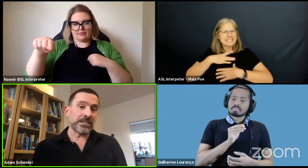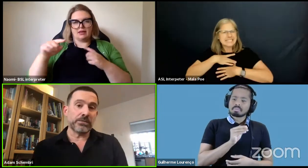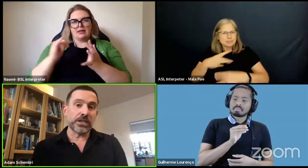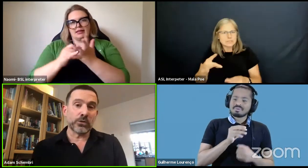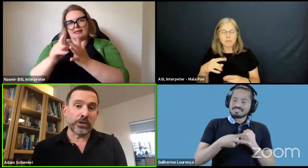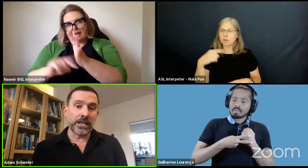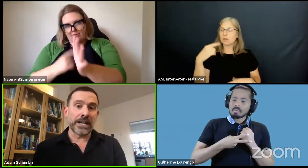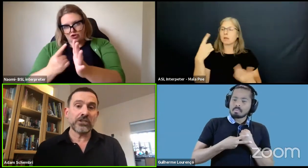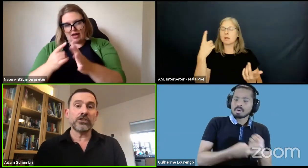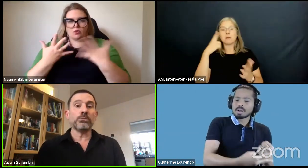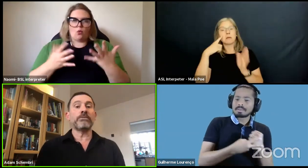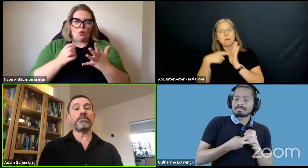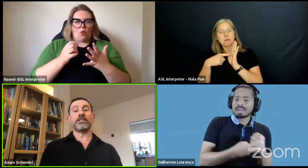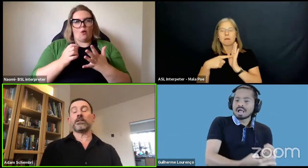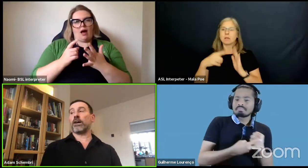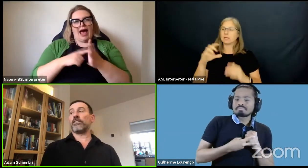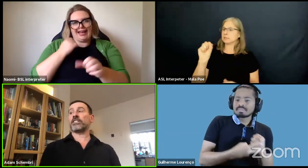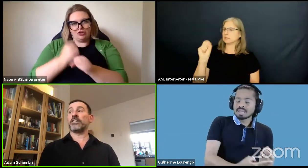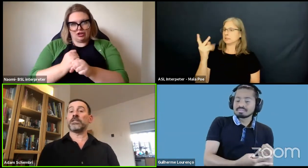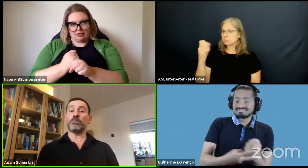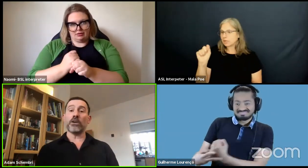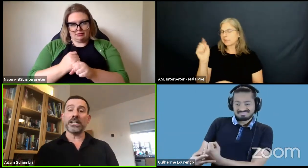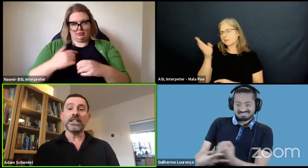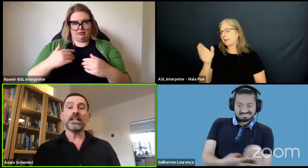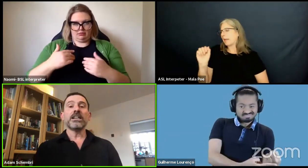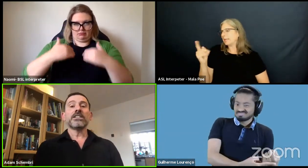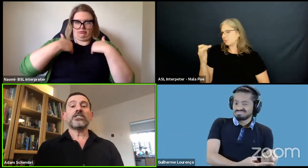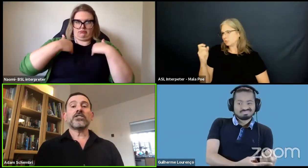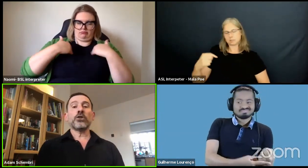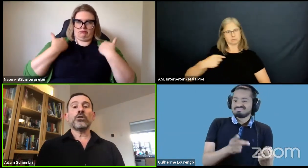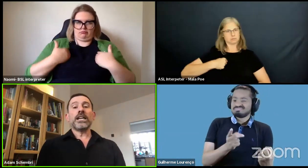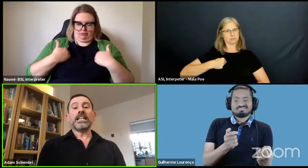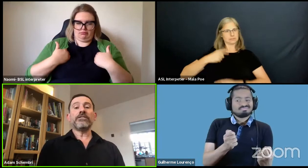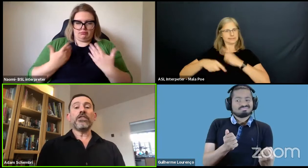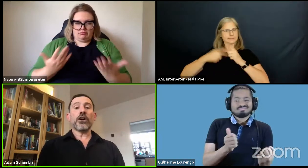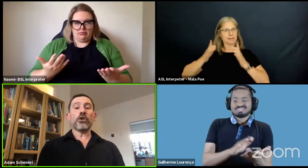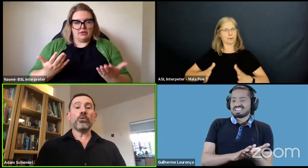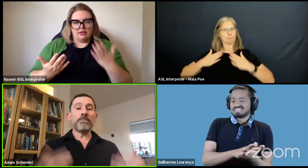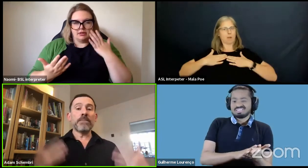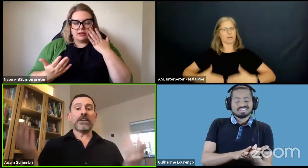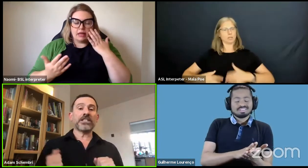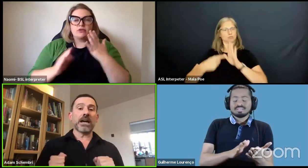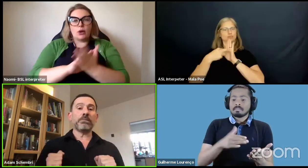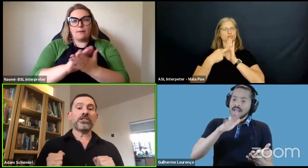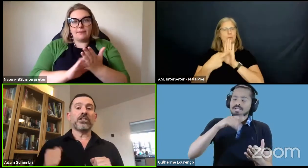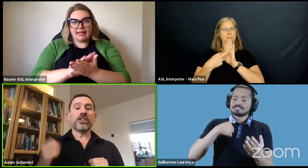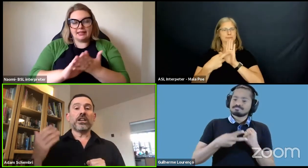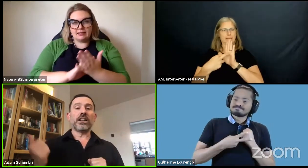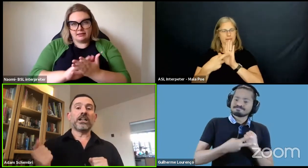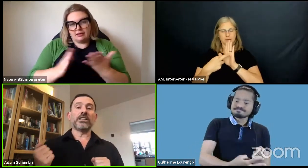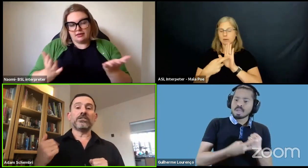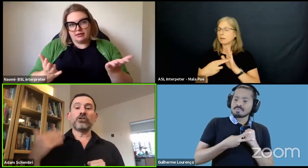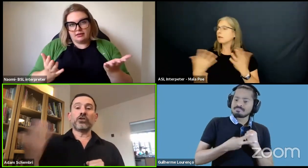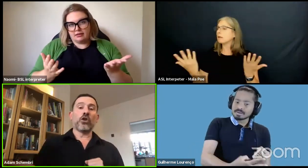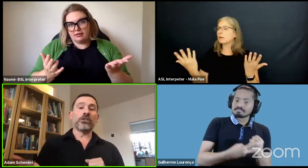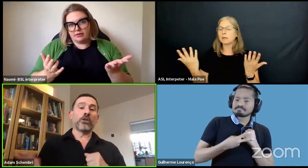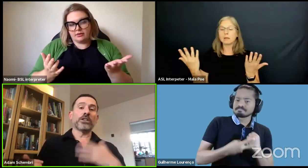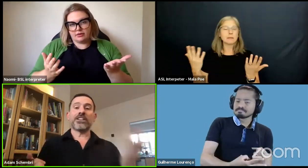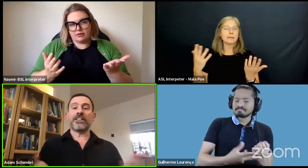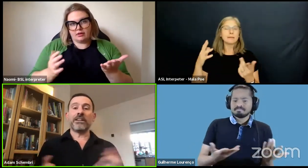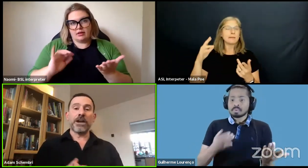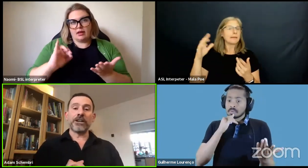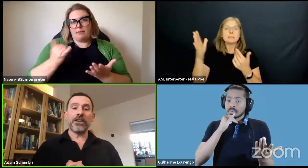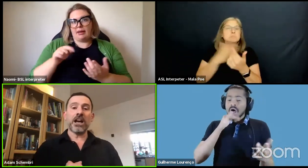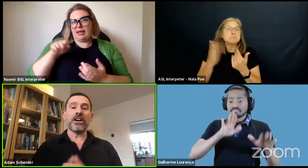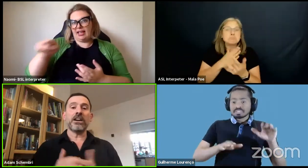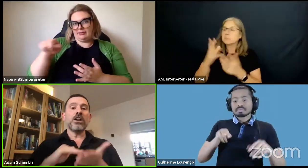particular the subject or the agent, to be represented by the signer's body. So even though we may have established John on one